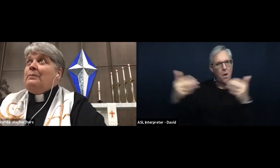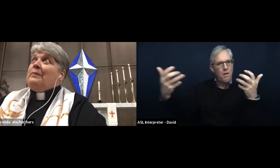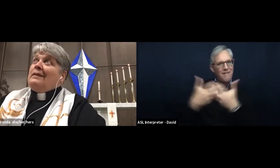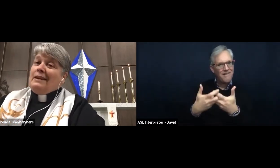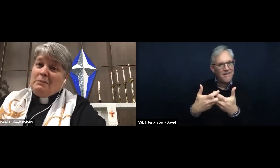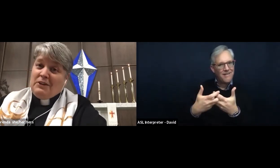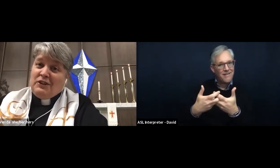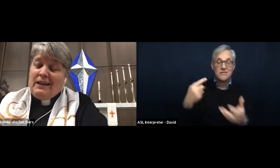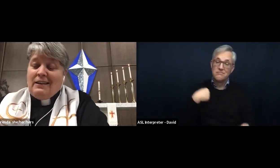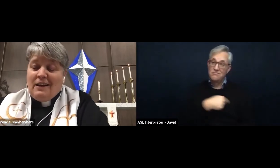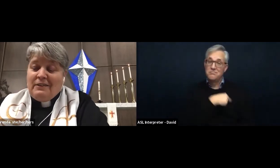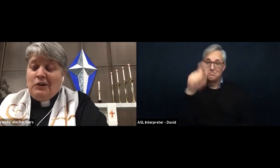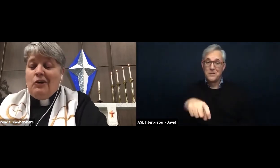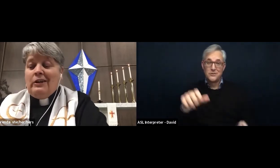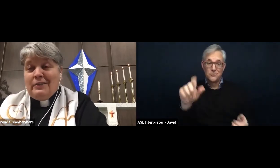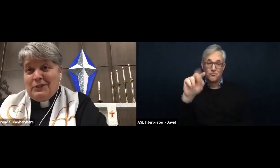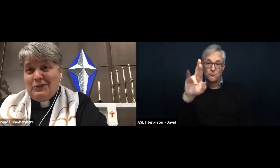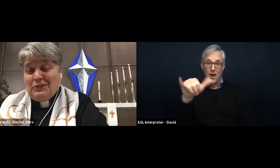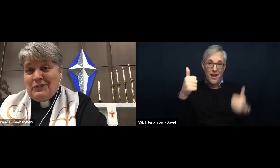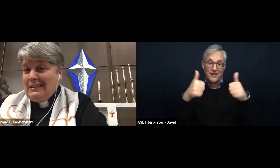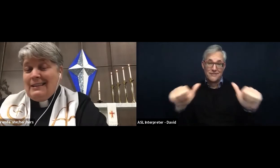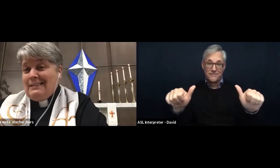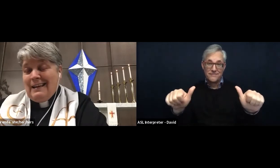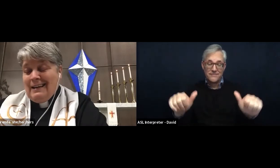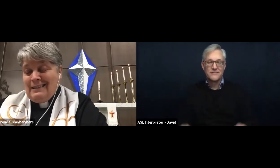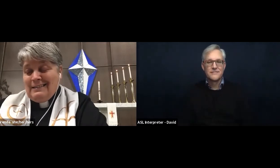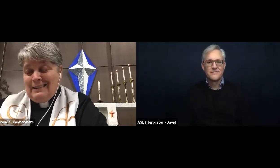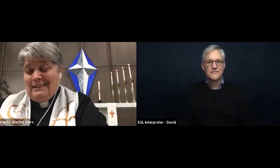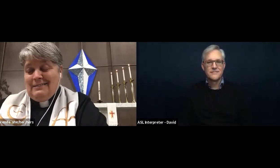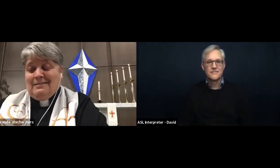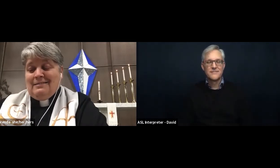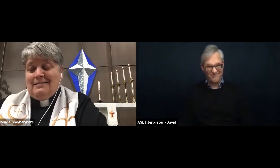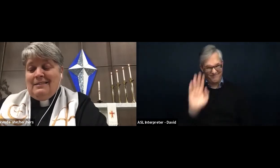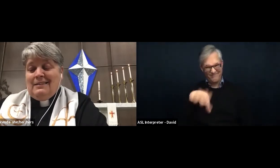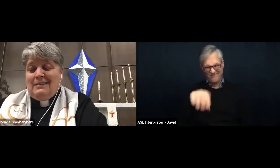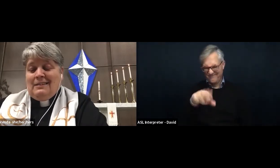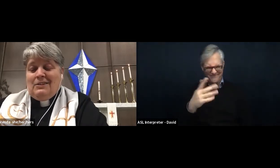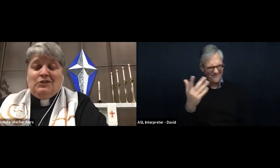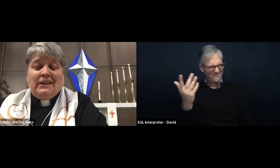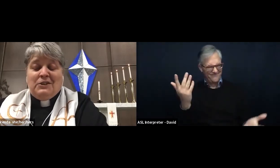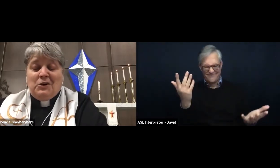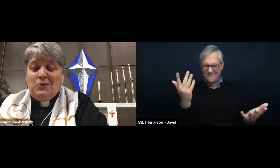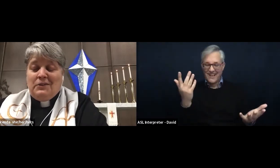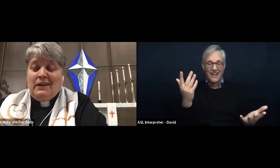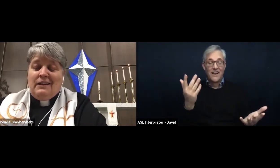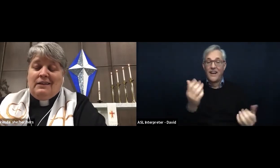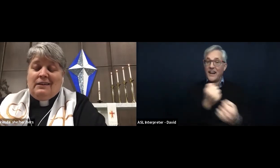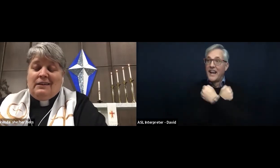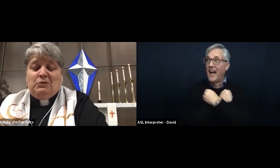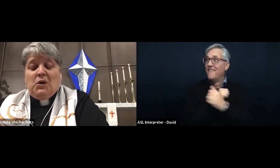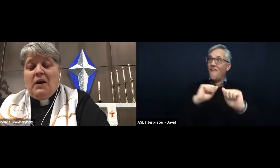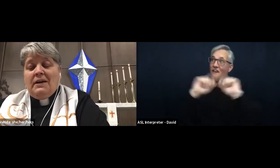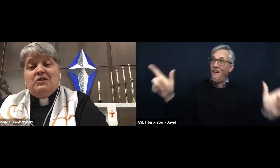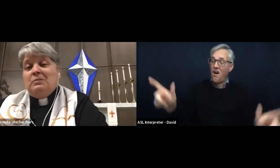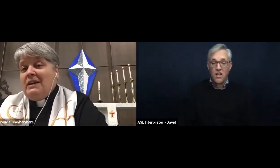Now, did I mention that loving all others is not easy? Or did I note that